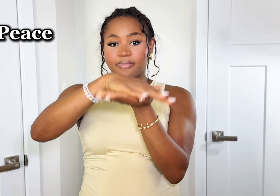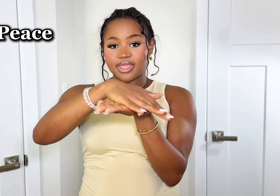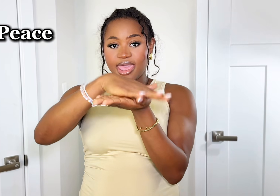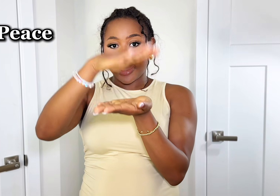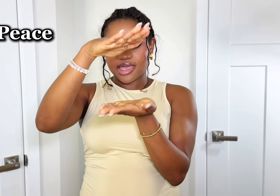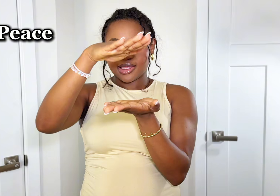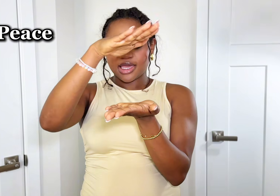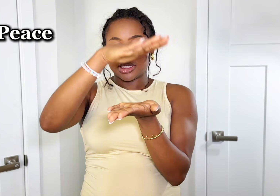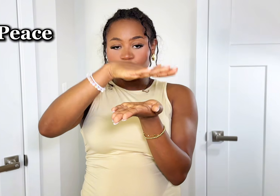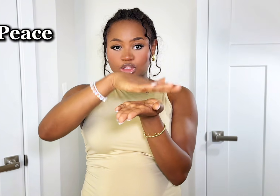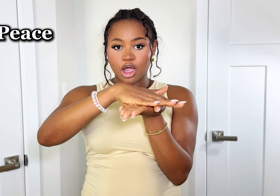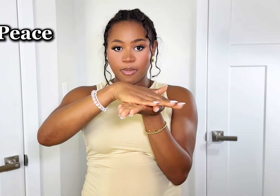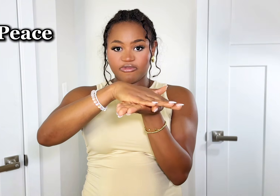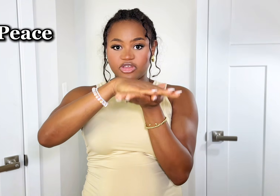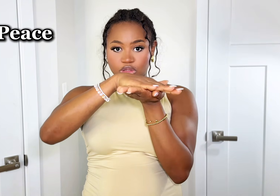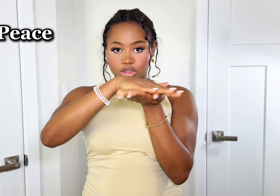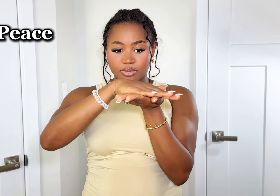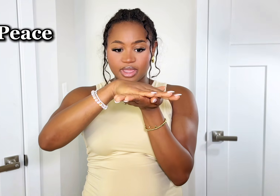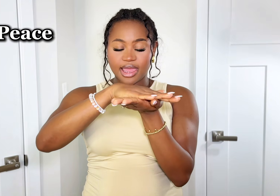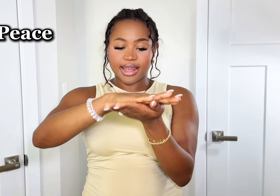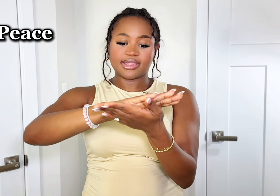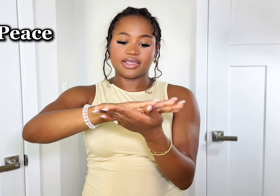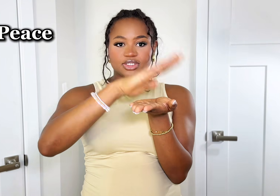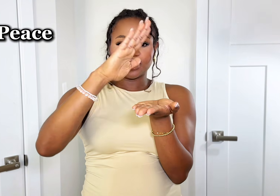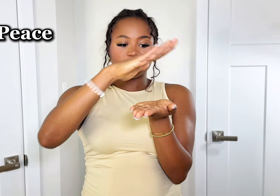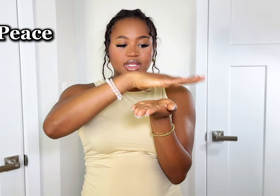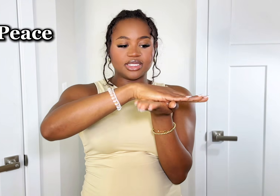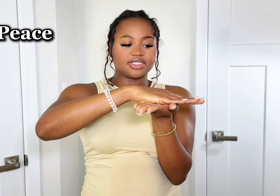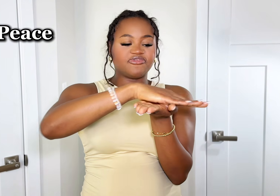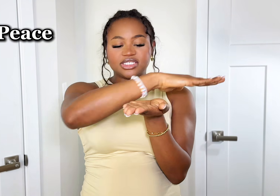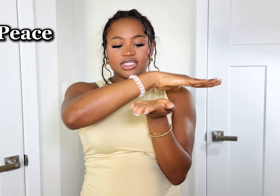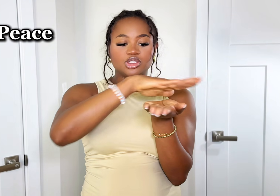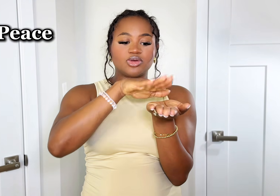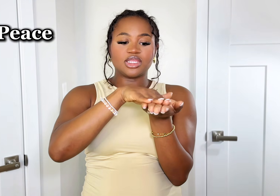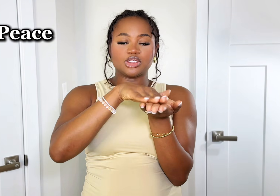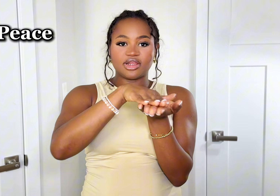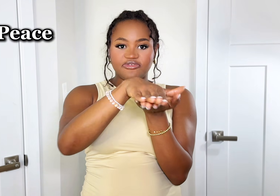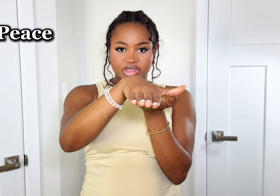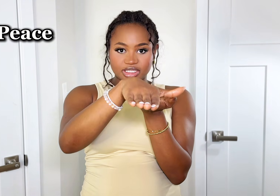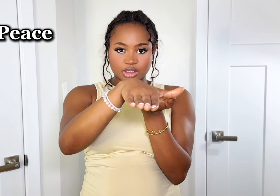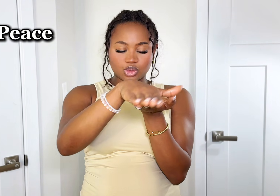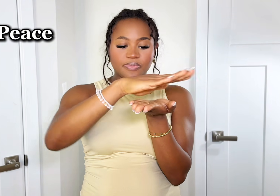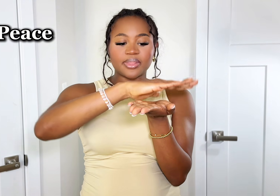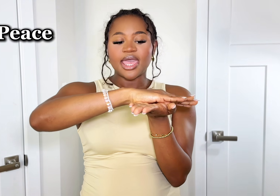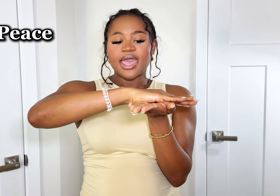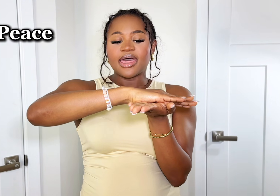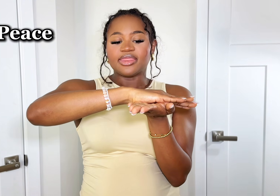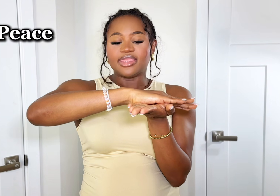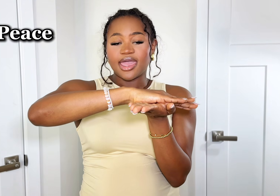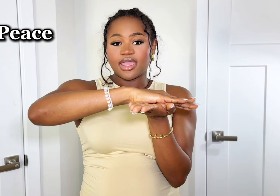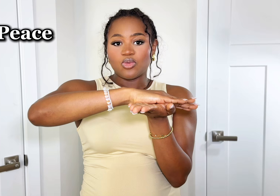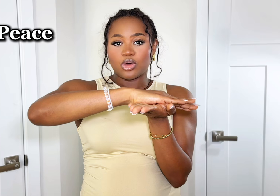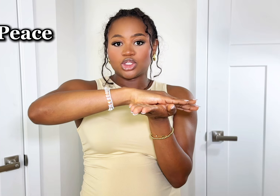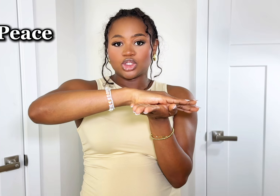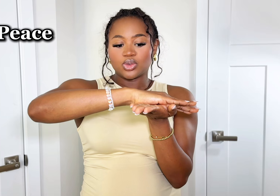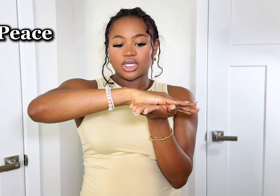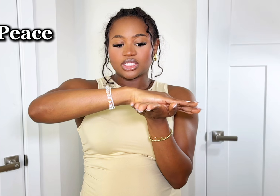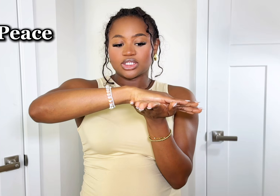dominant hand is on top of your non-dominant hand like this. This one is facing this way, this one is facing this way. Then what you do is